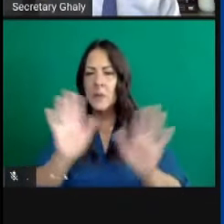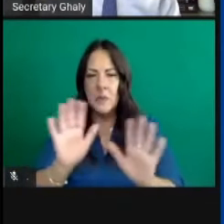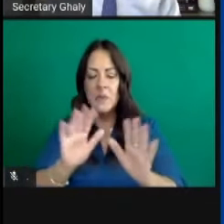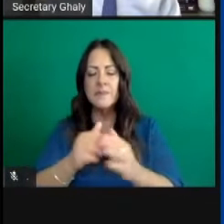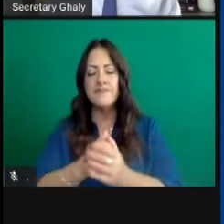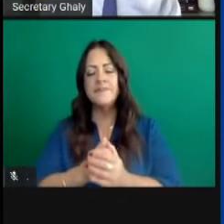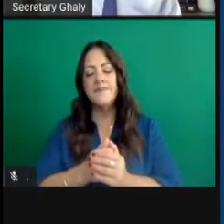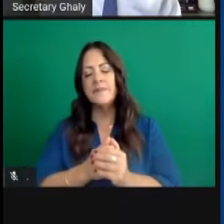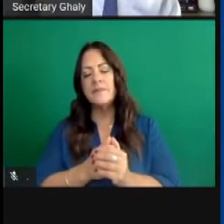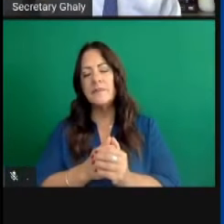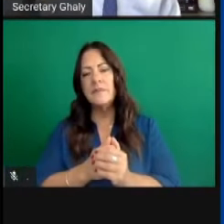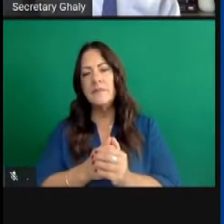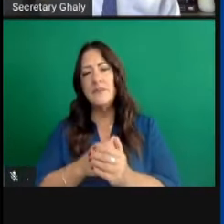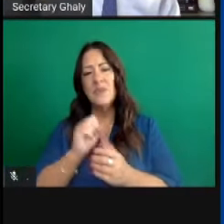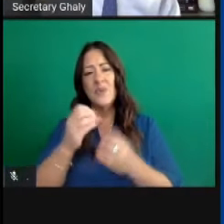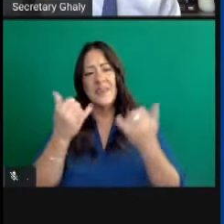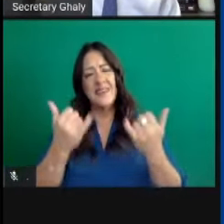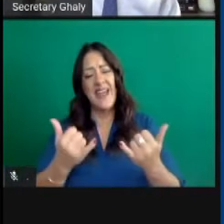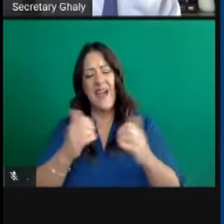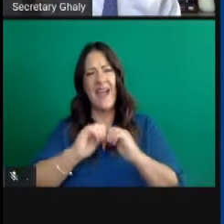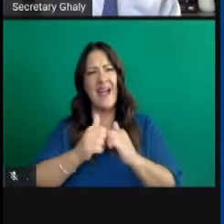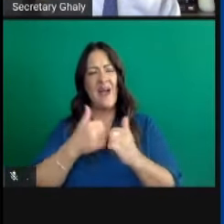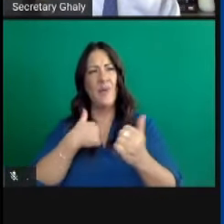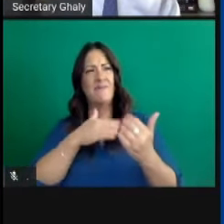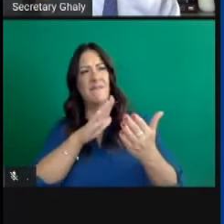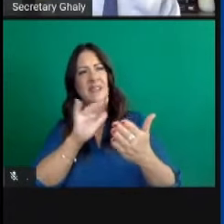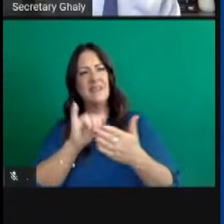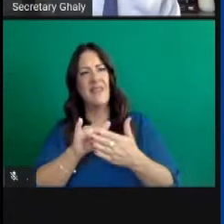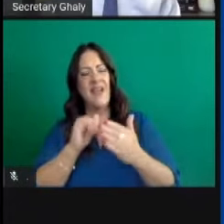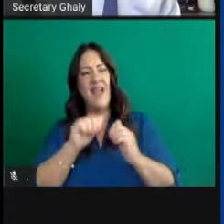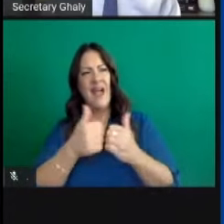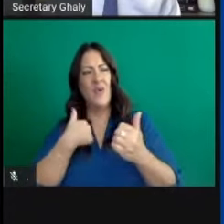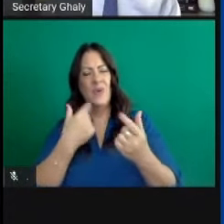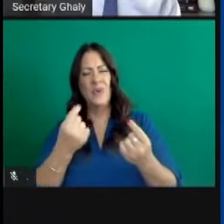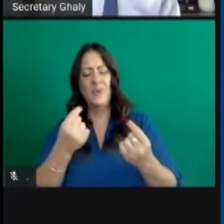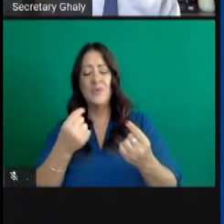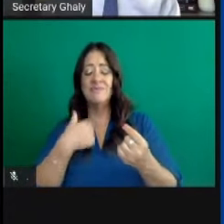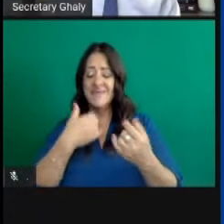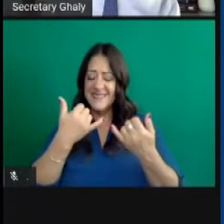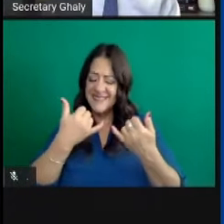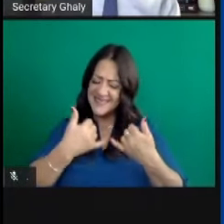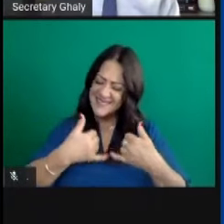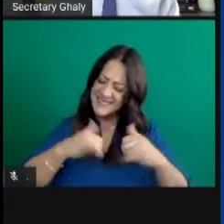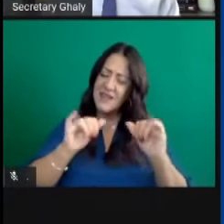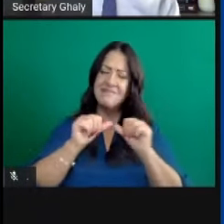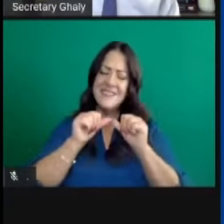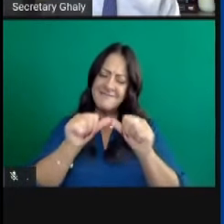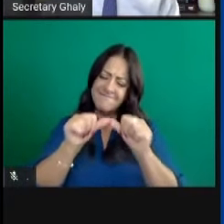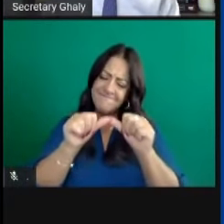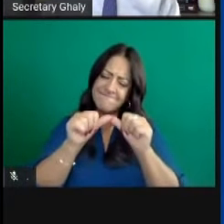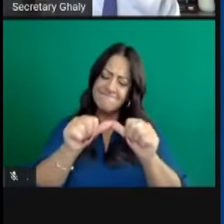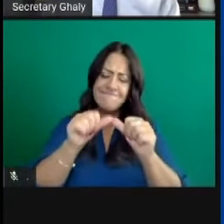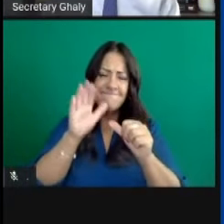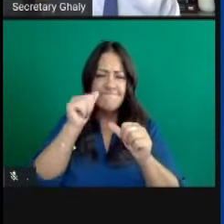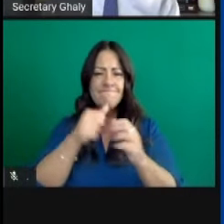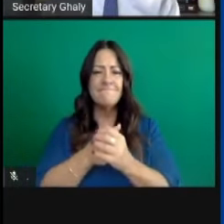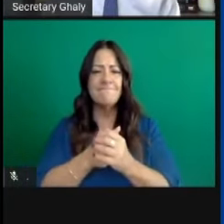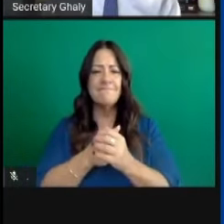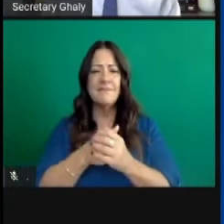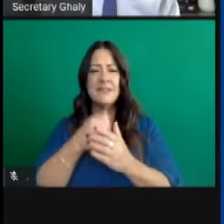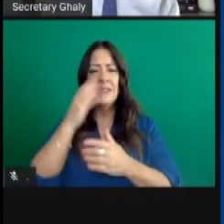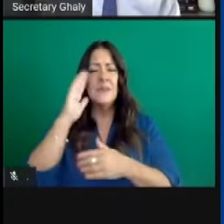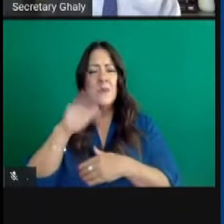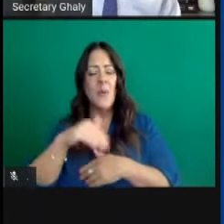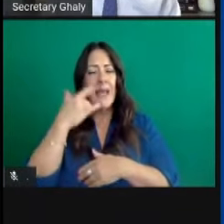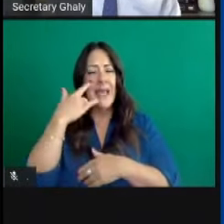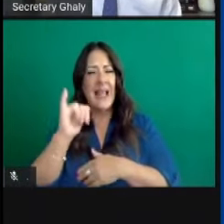So what does this mean? We must continue to stay the course. Much of California has, a mild weather change, that it's